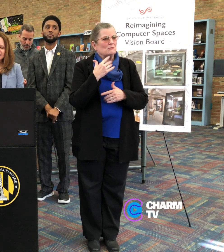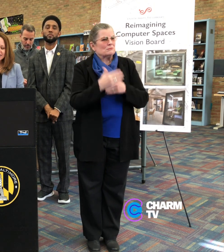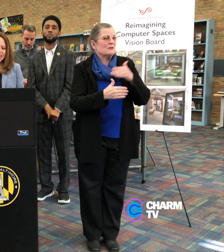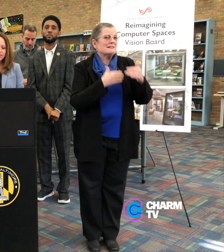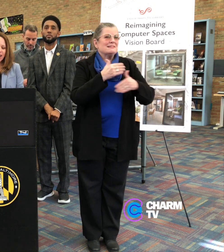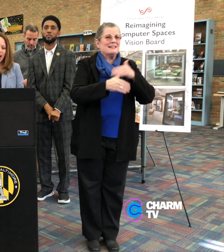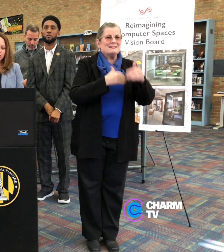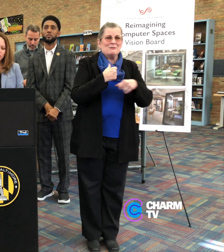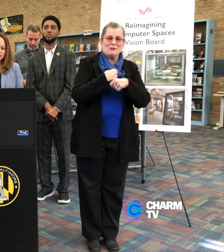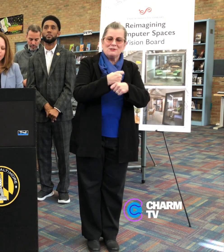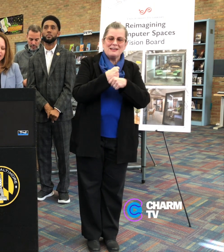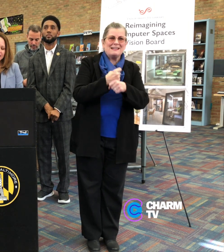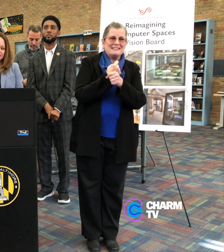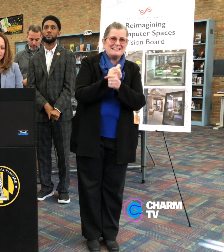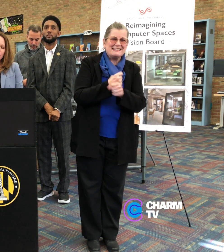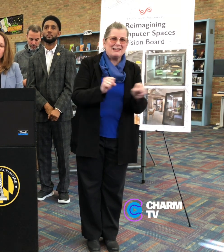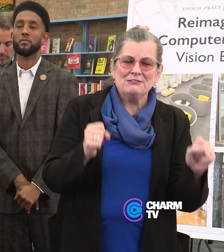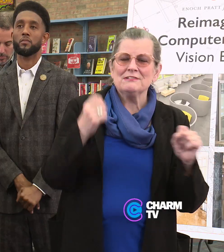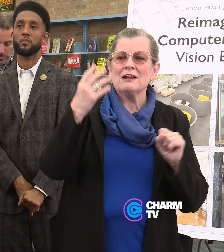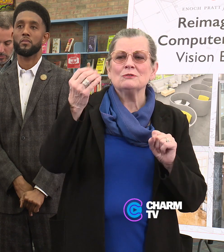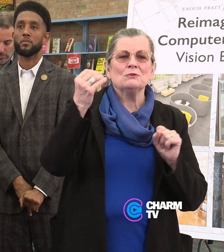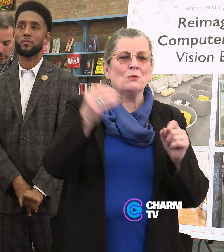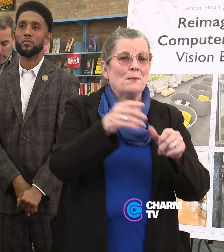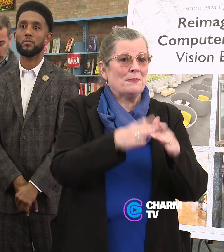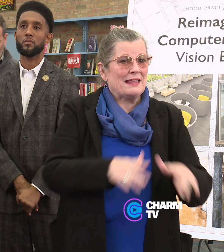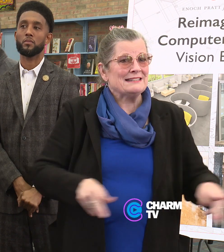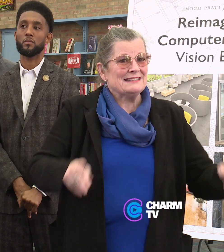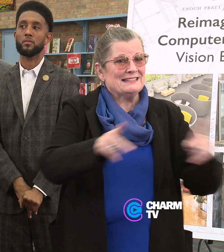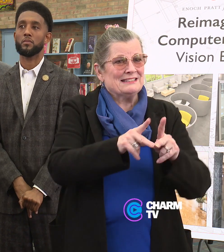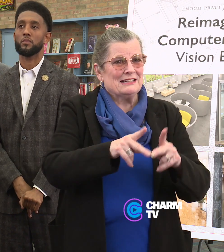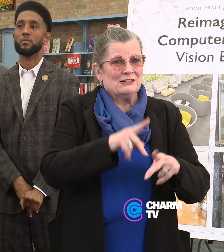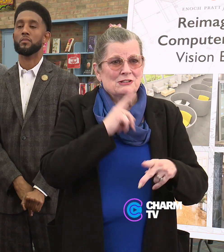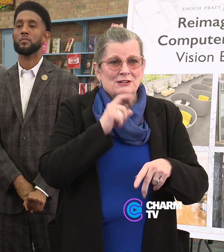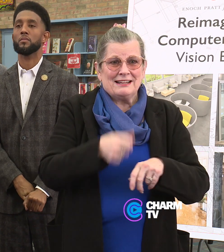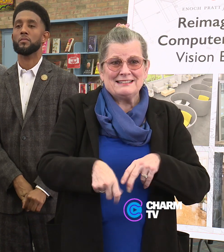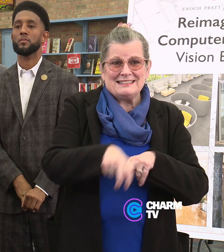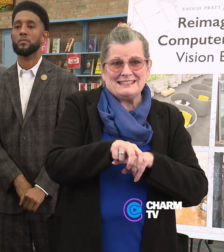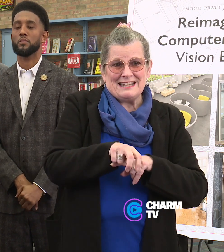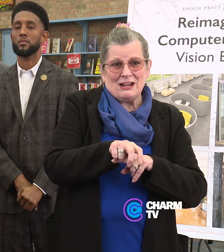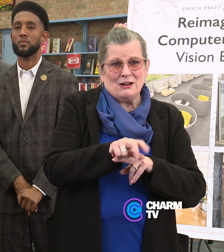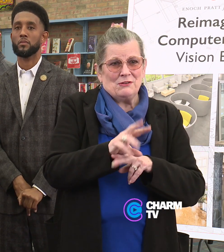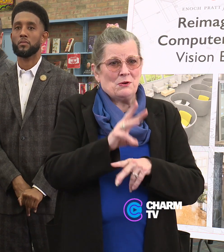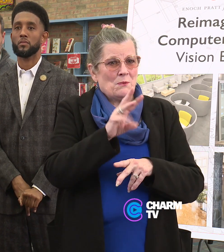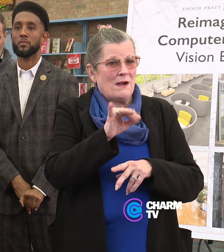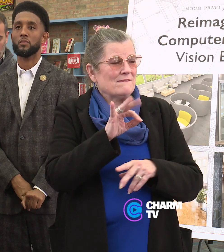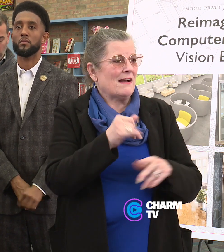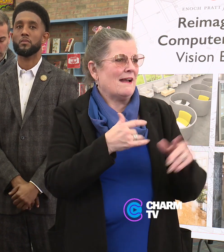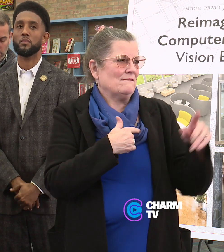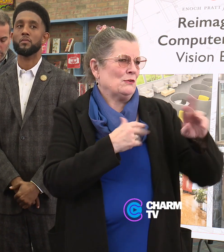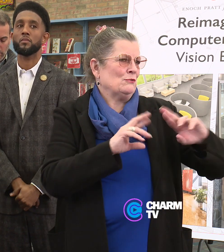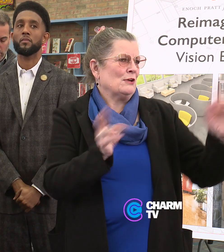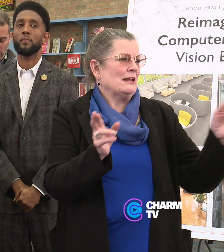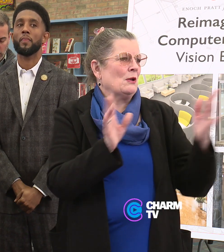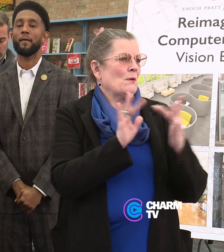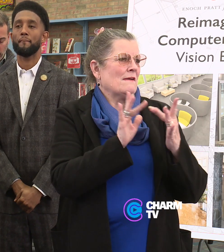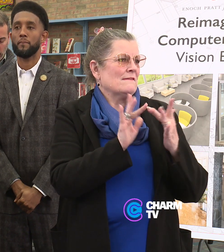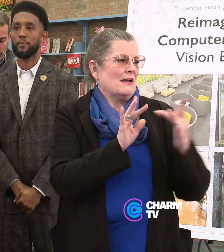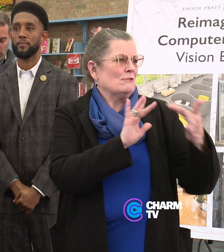creating safe outdoor spaces where our customers can use the Wi-Fi. That includes improved